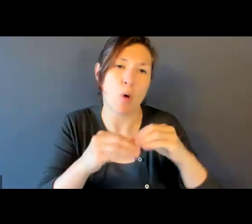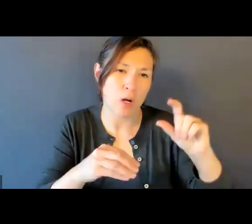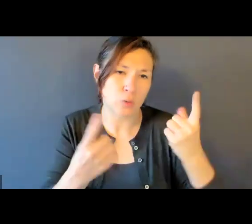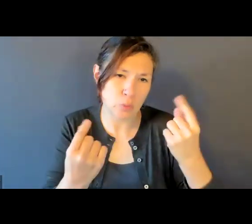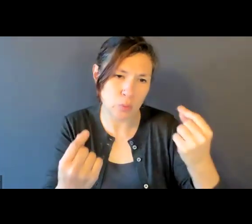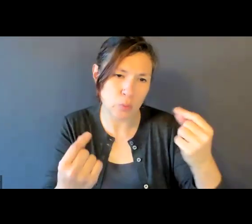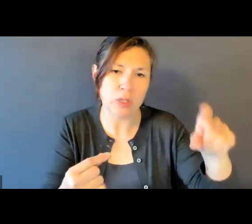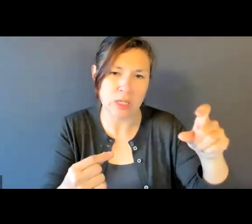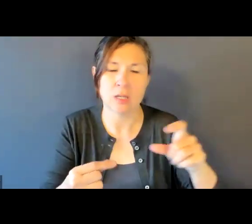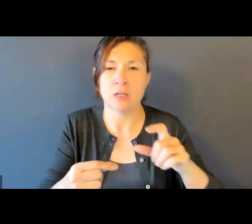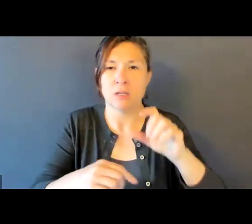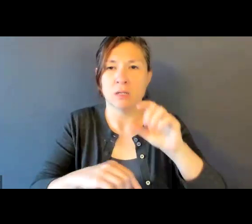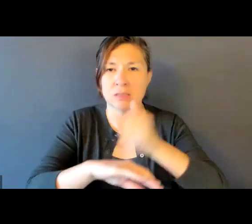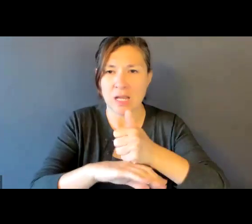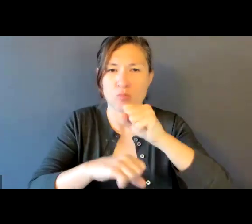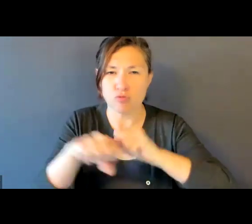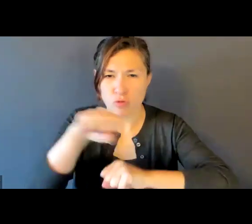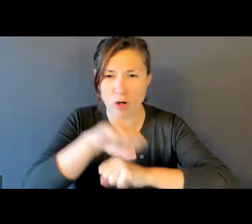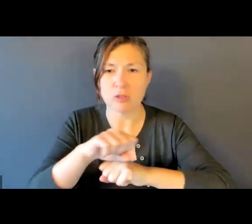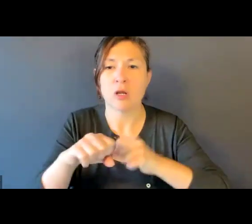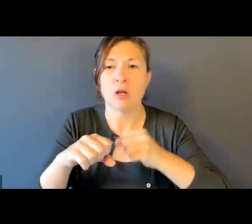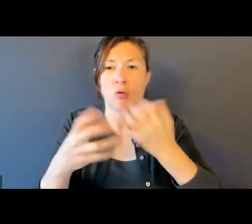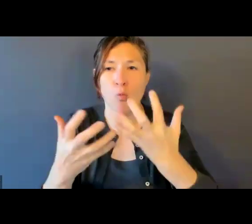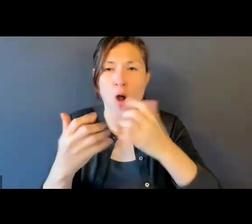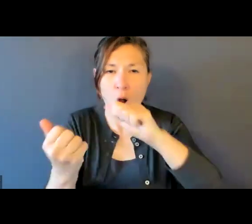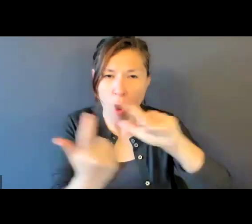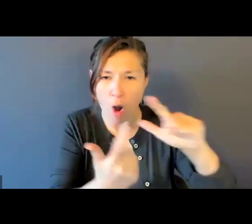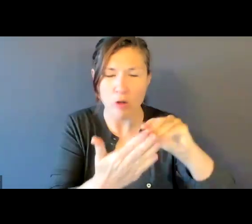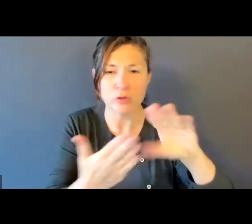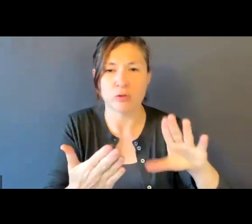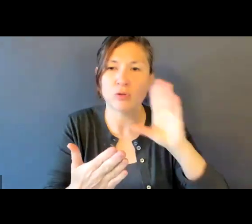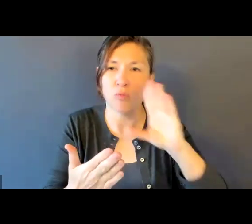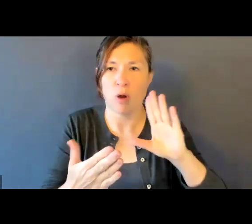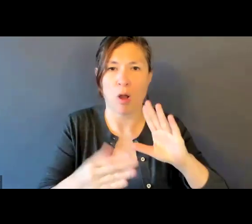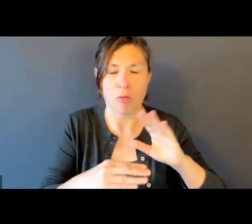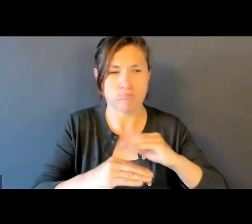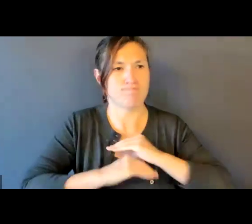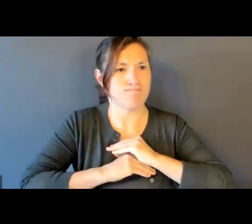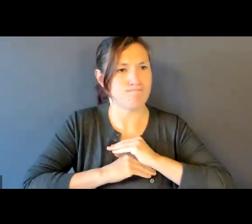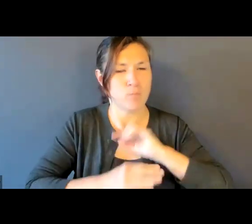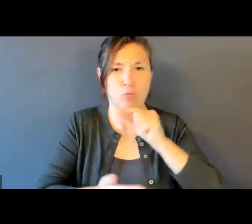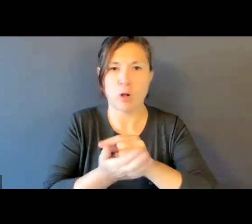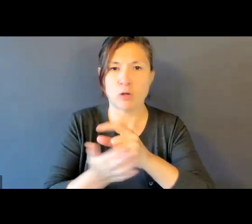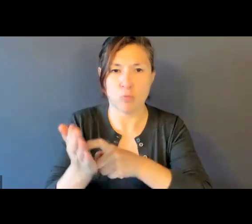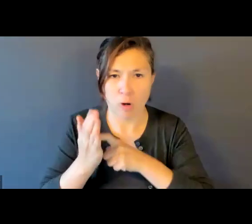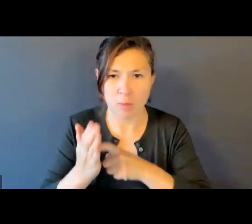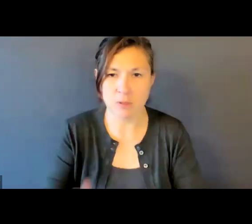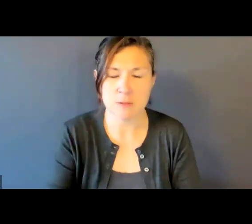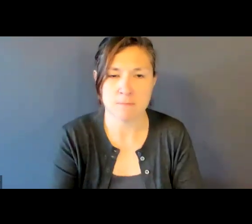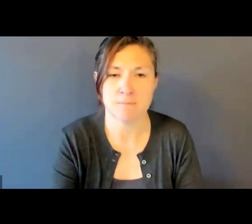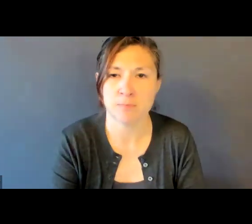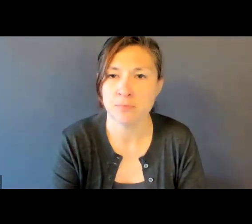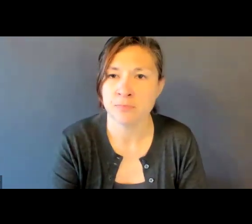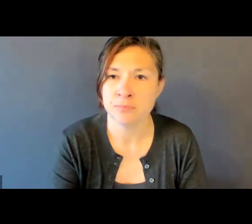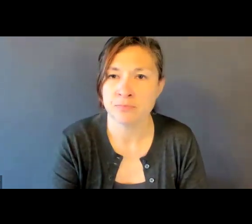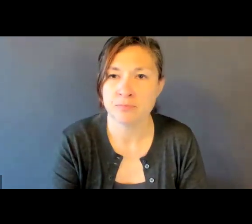have structures in place so that all students can actually meet the rigor of those graduation requirements. So tonight